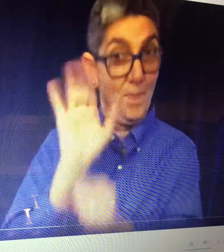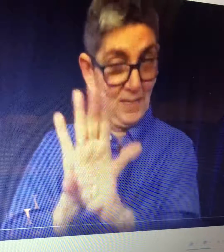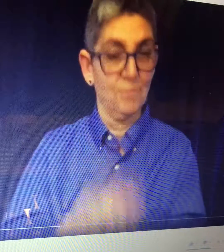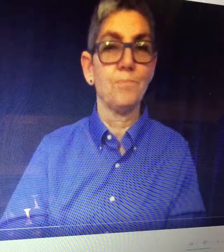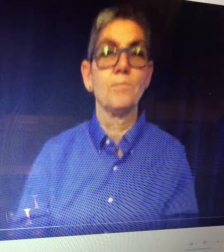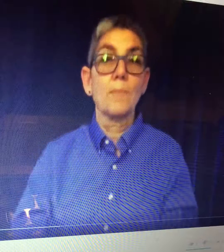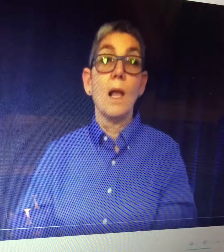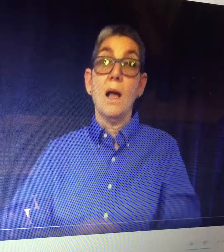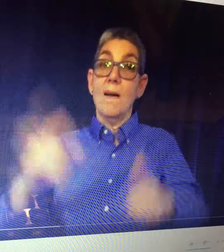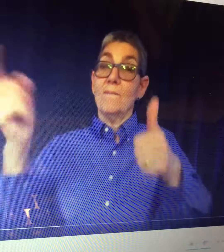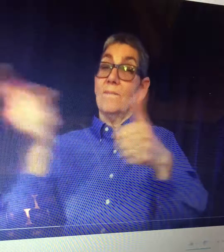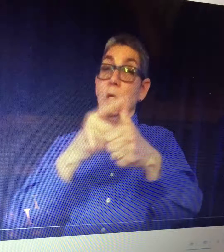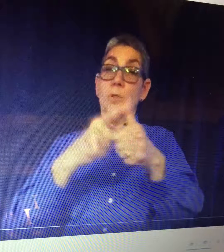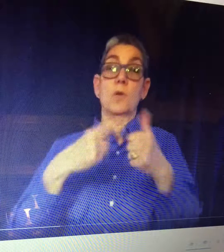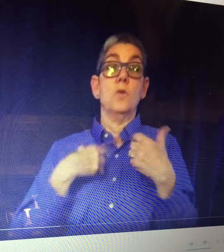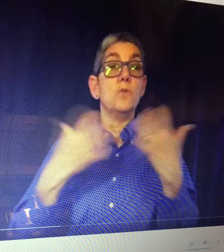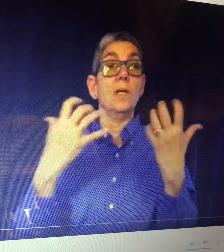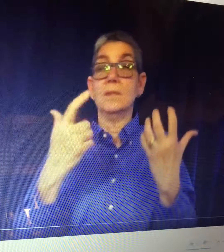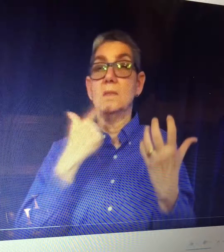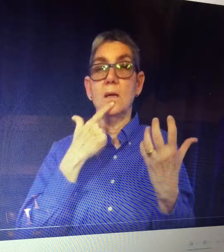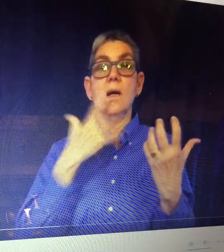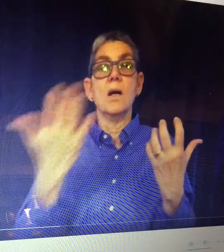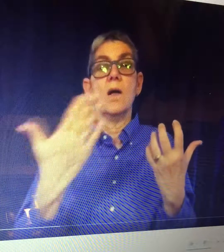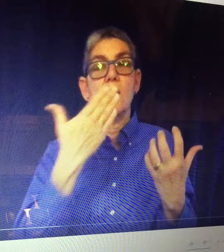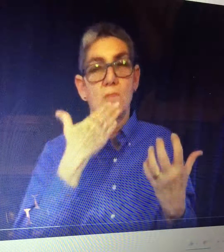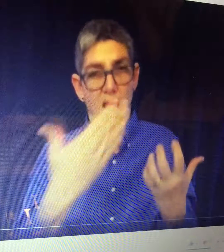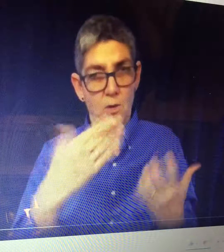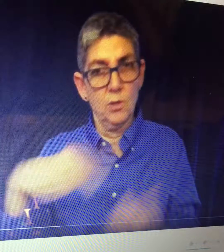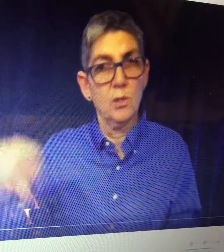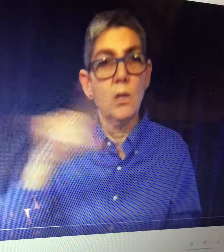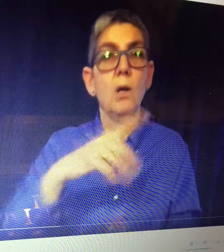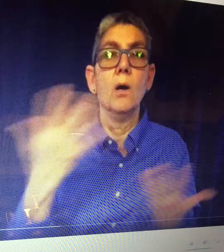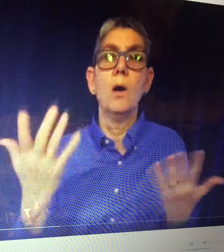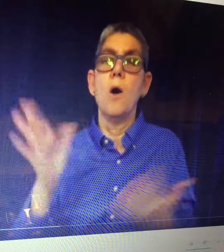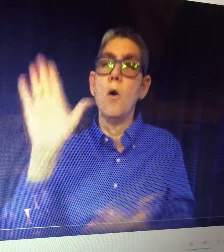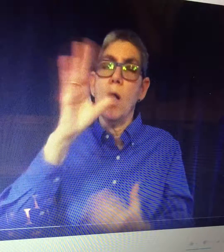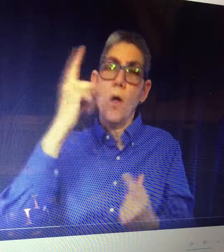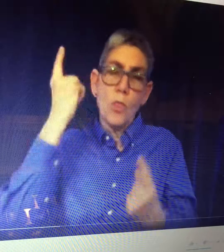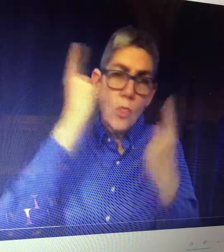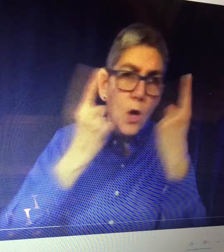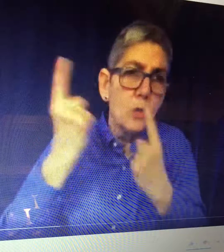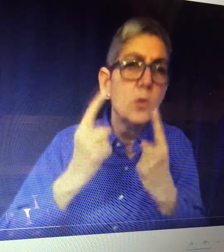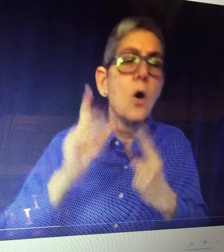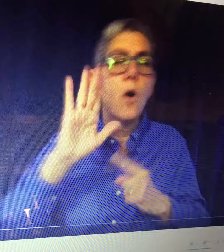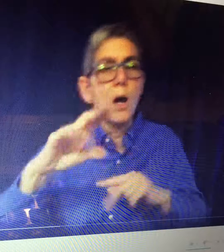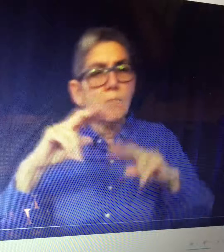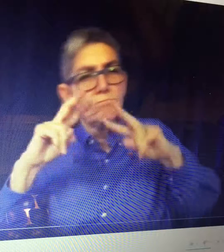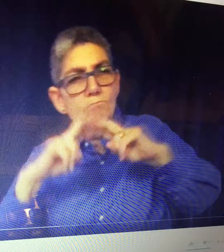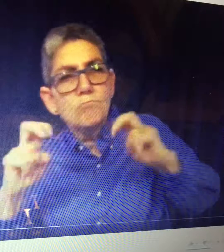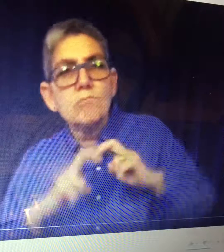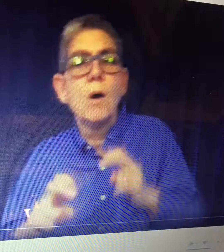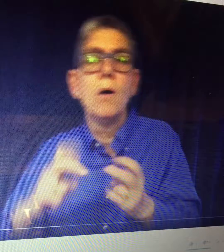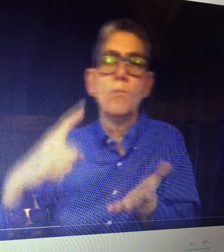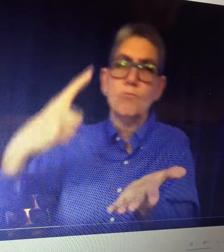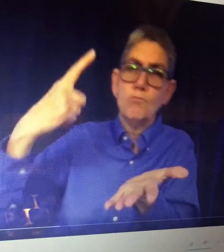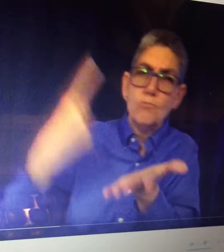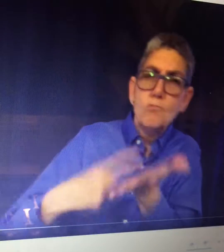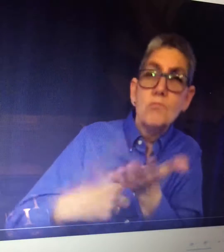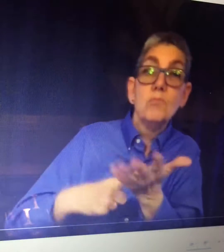Hello, I'm back again as promised. First, I wanted to say thank you all for your thoughts, your analysis,